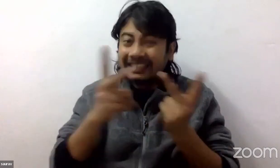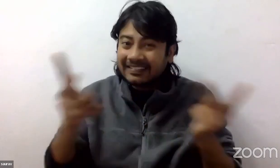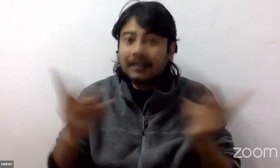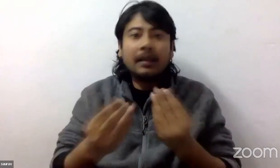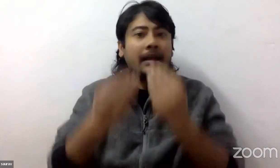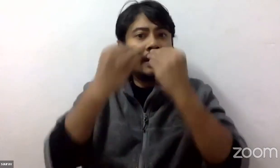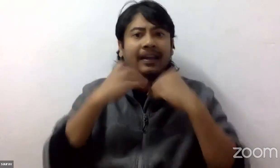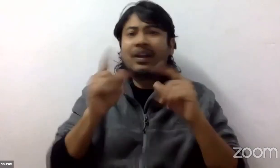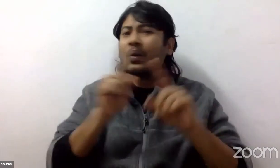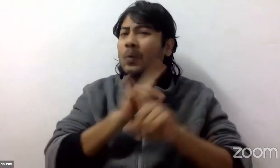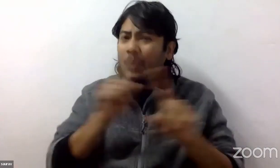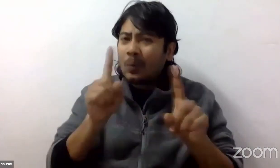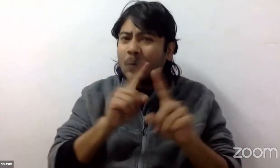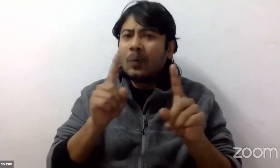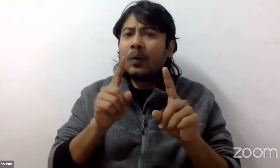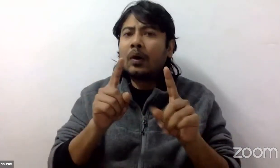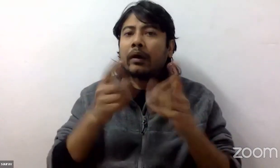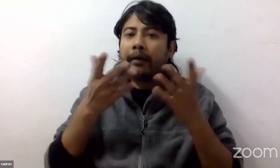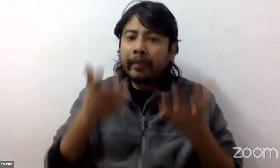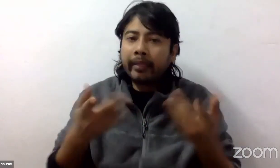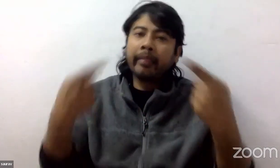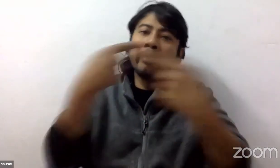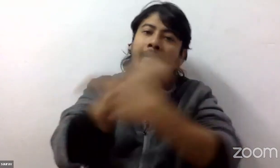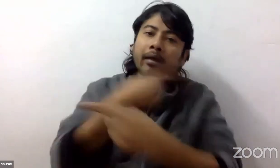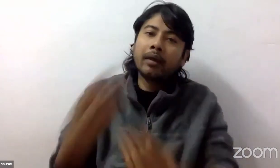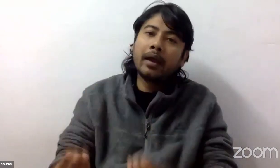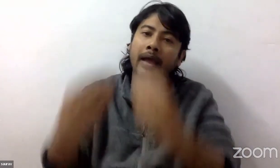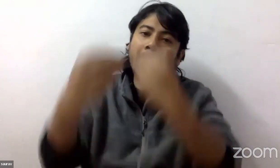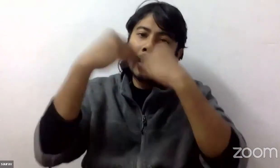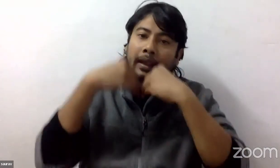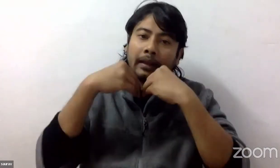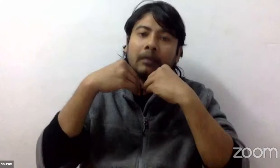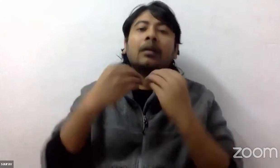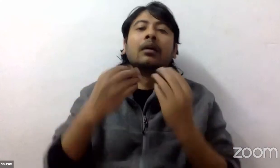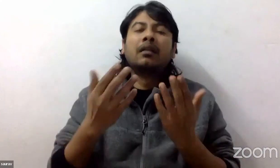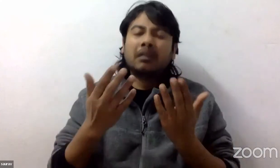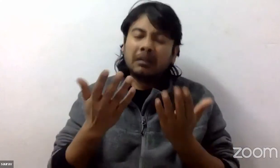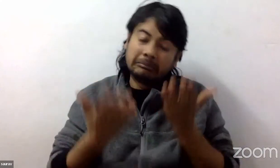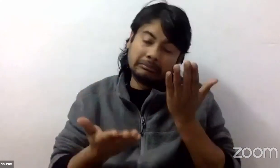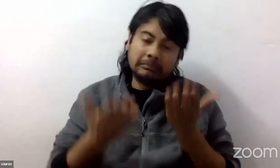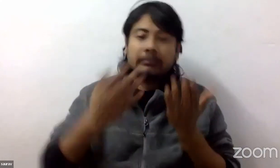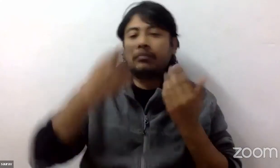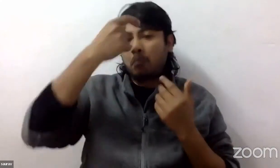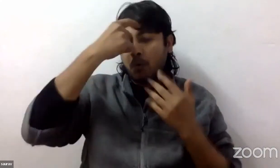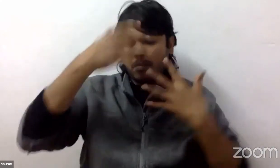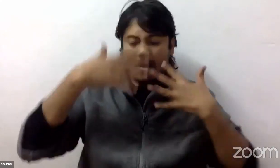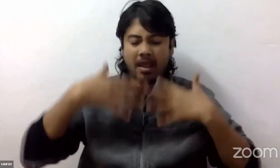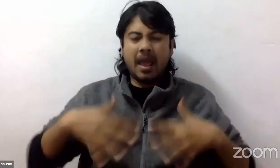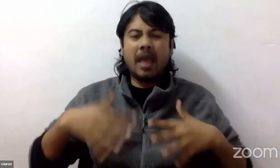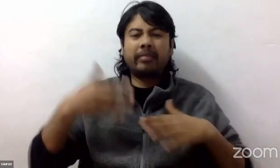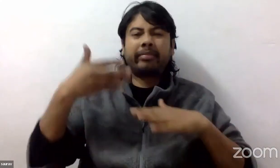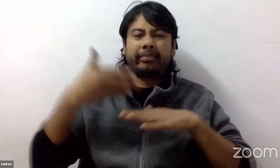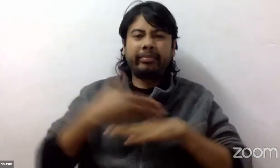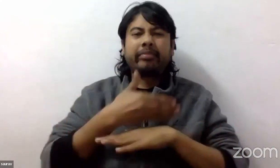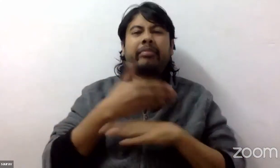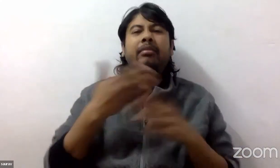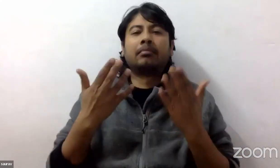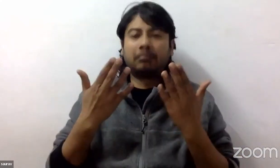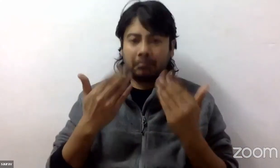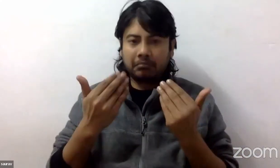So this is the scientific side of why we should not eat grains on the 11th day, on Ekadashi. Of course,